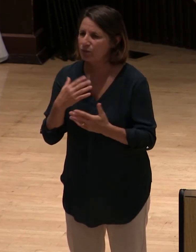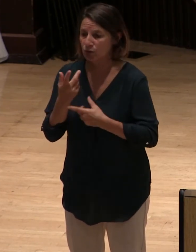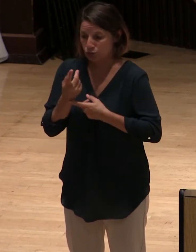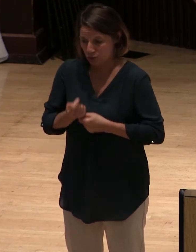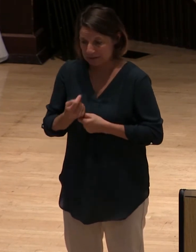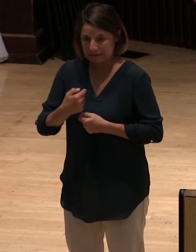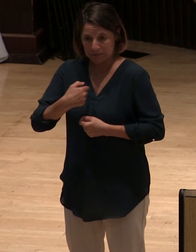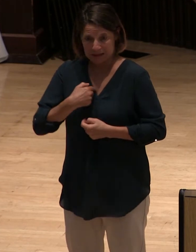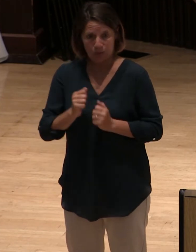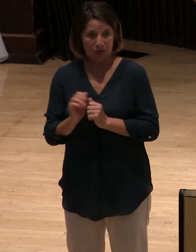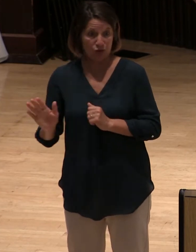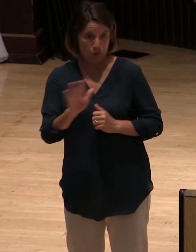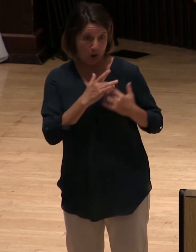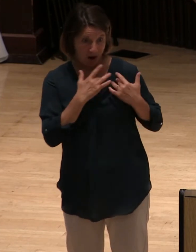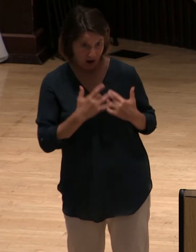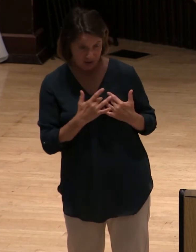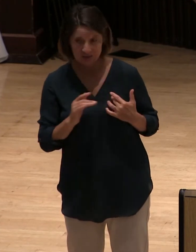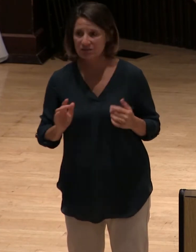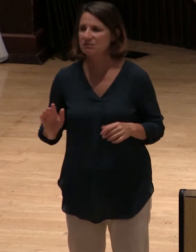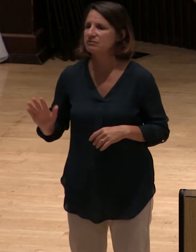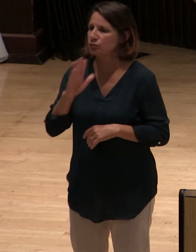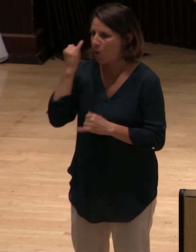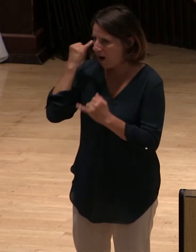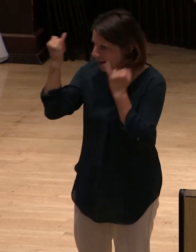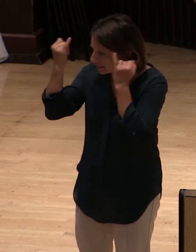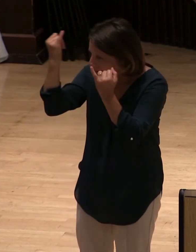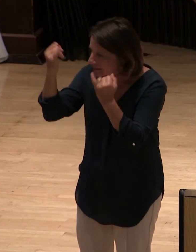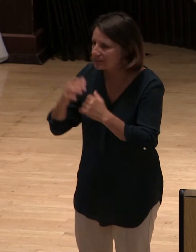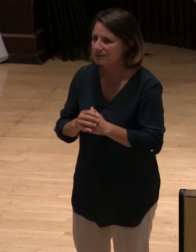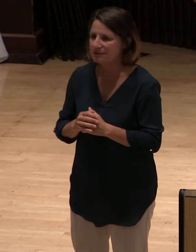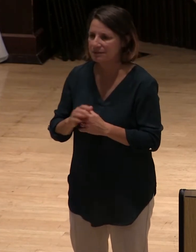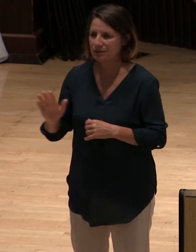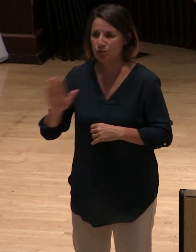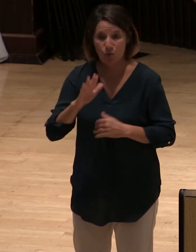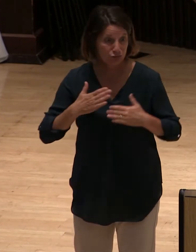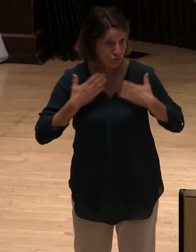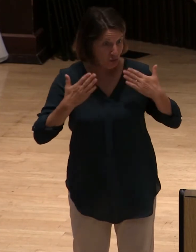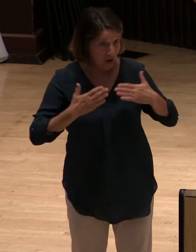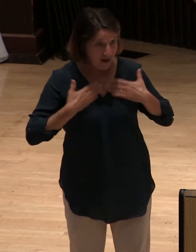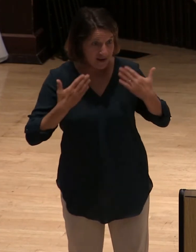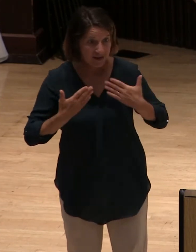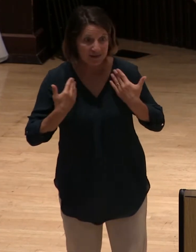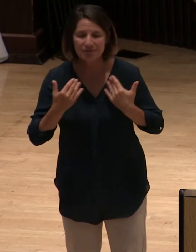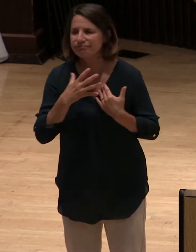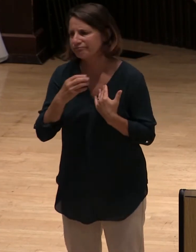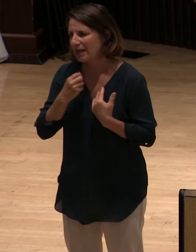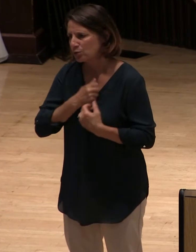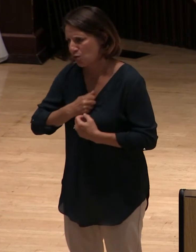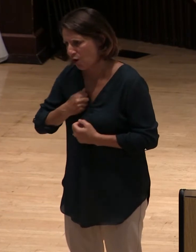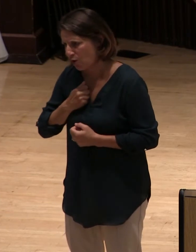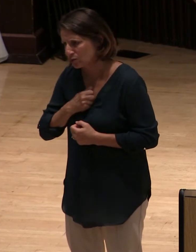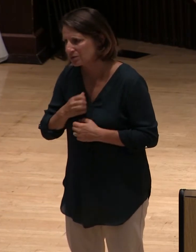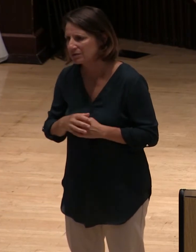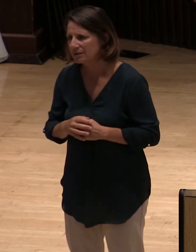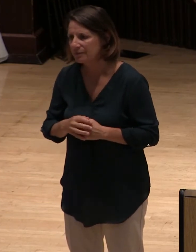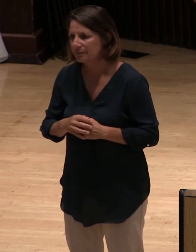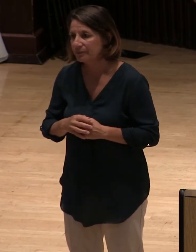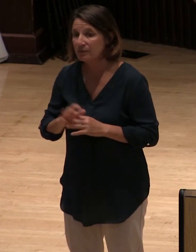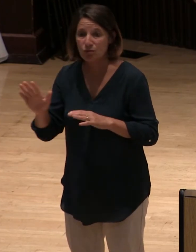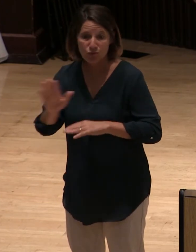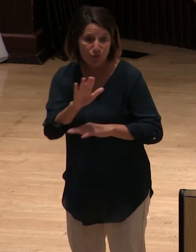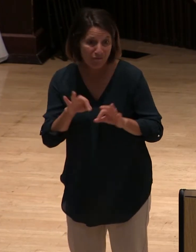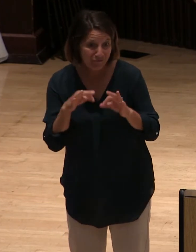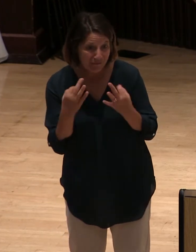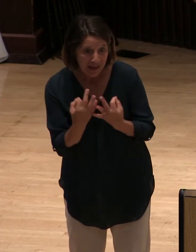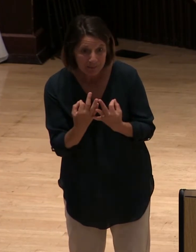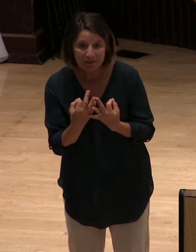hearts, with your ideas, with your joys and your sorrows, your families